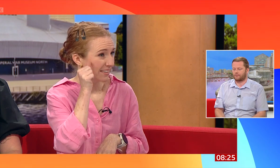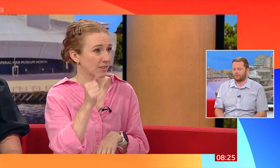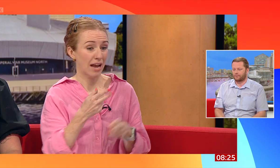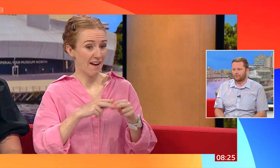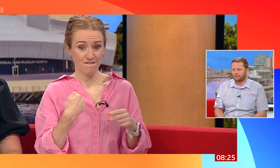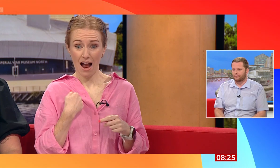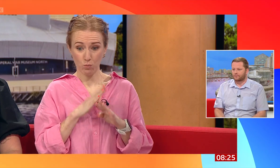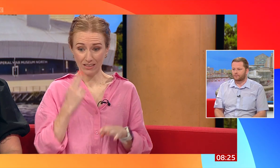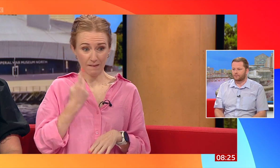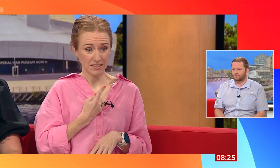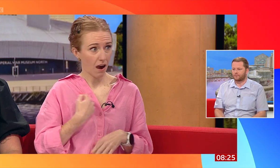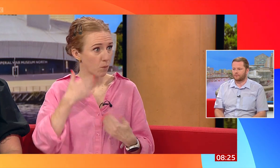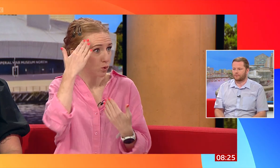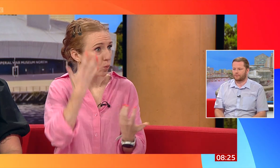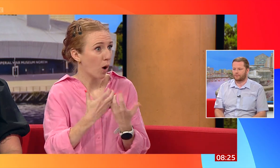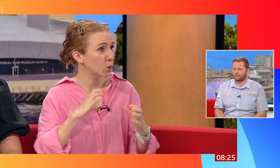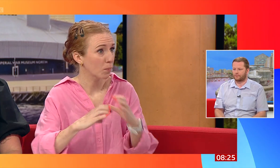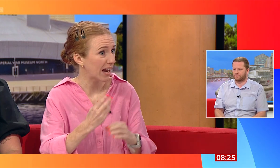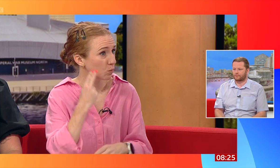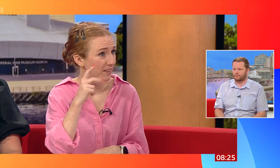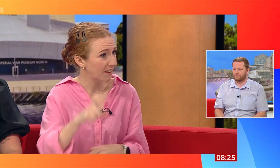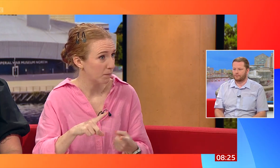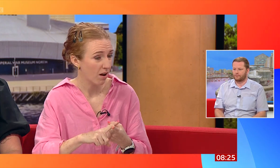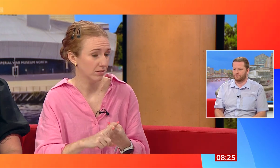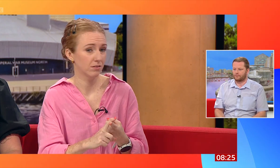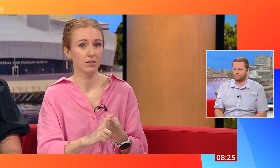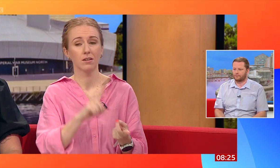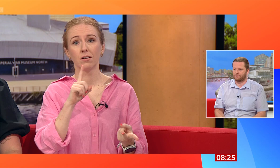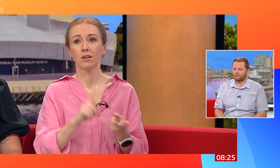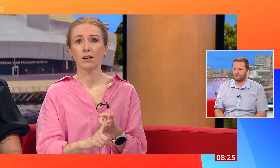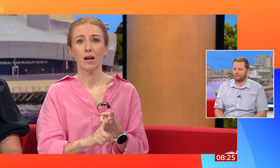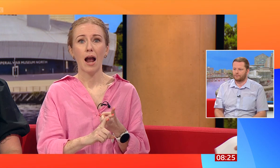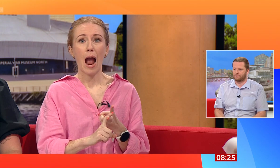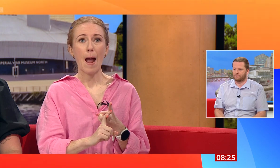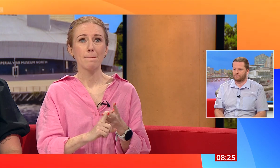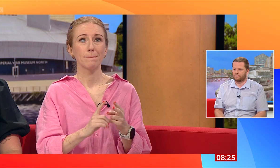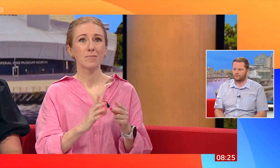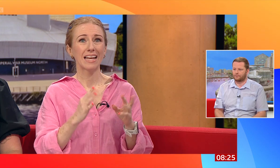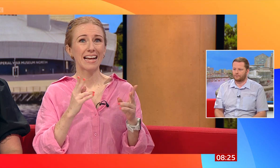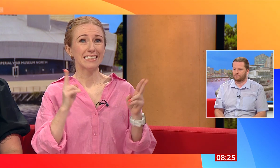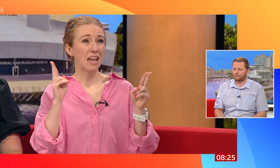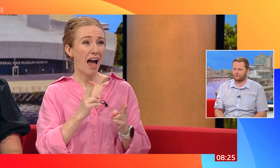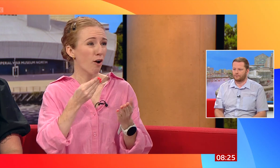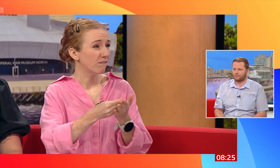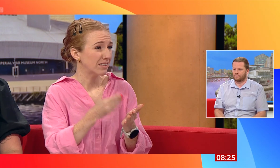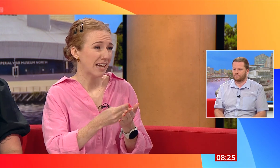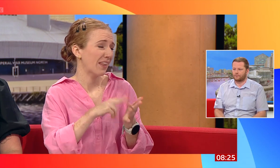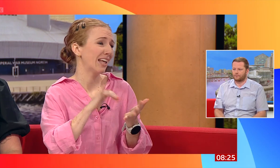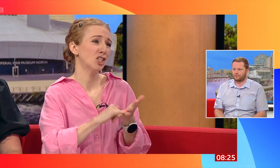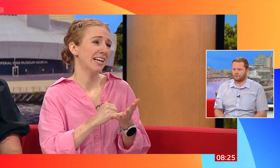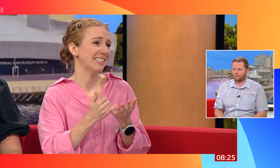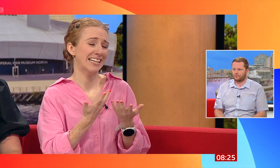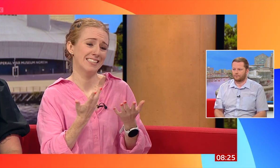It's a lack of deaf awareness. If I wasn't deaf myself, I wouldn't know about how to communicate with a deaf person. It's a